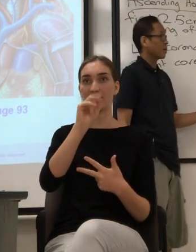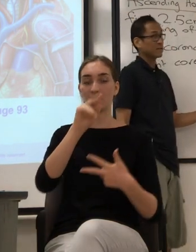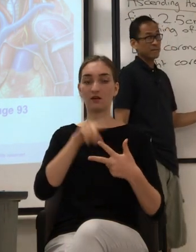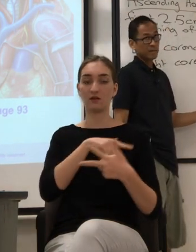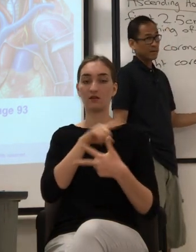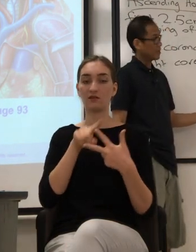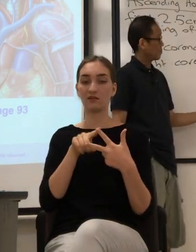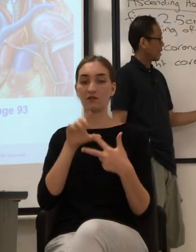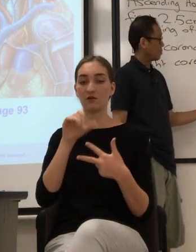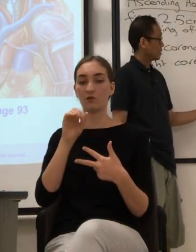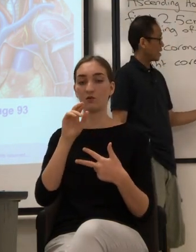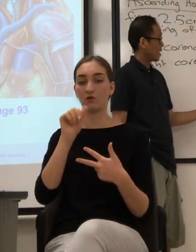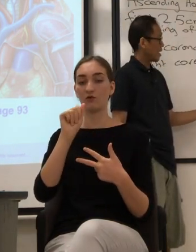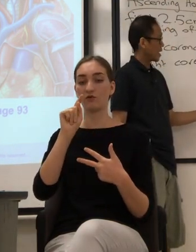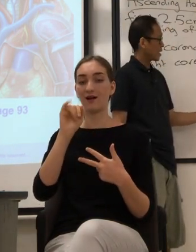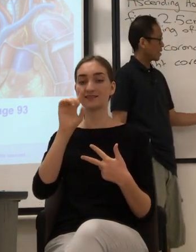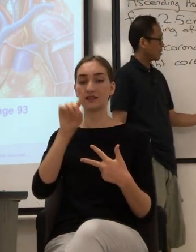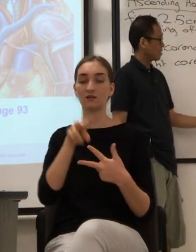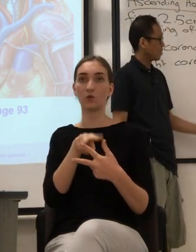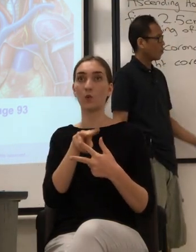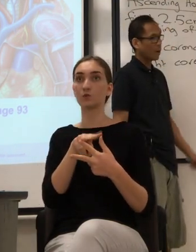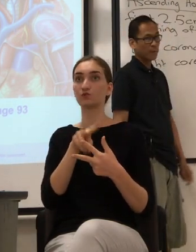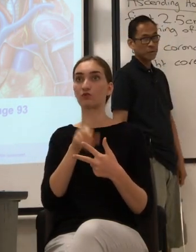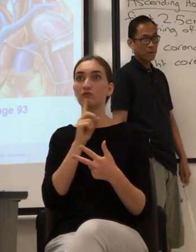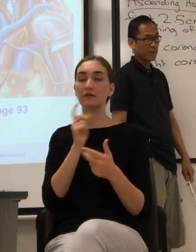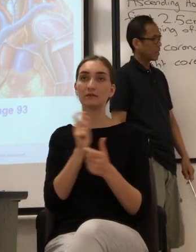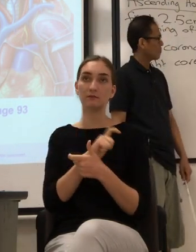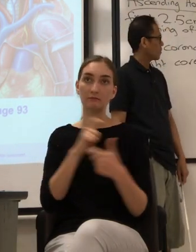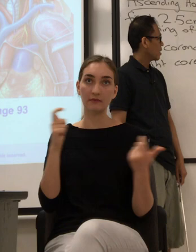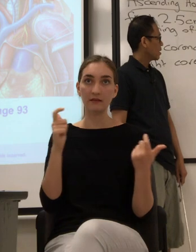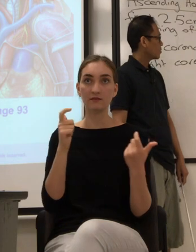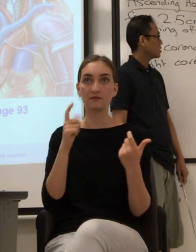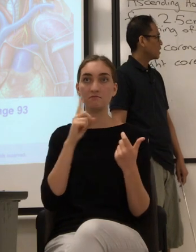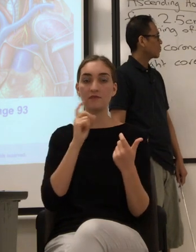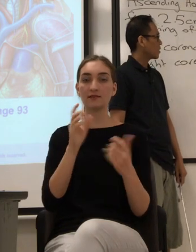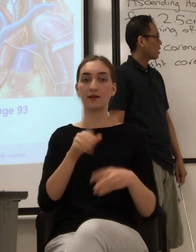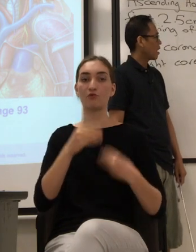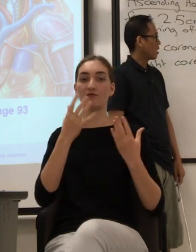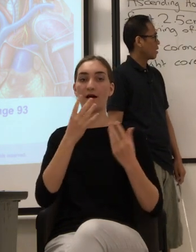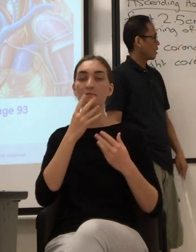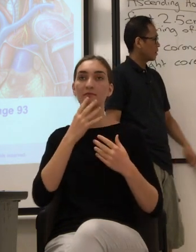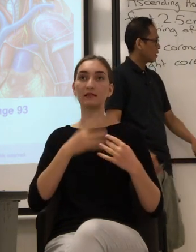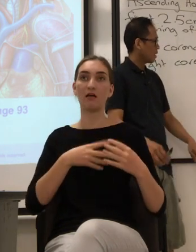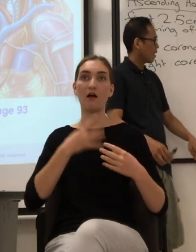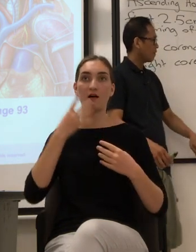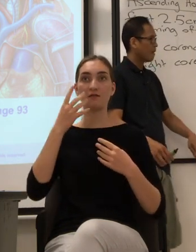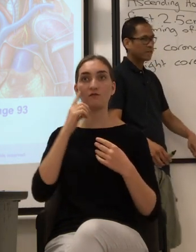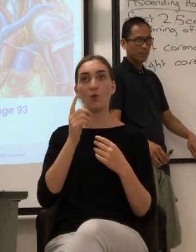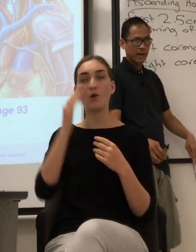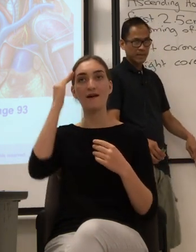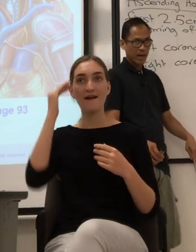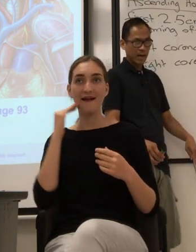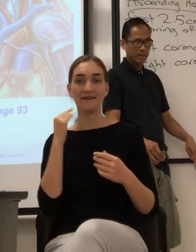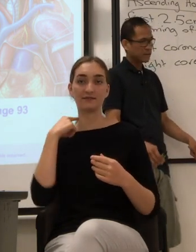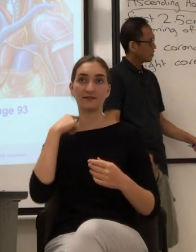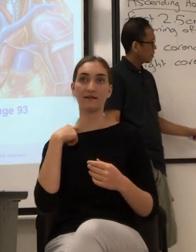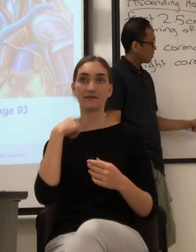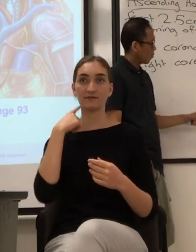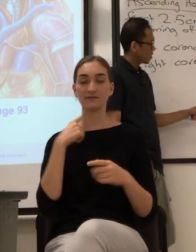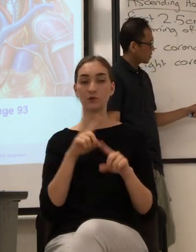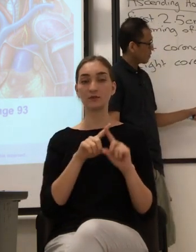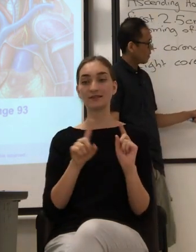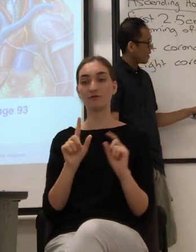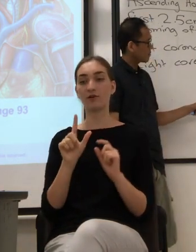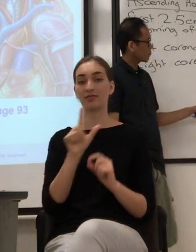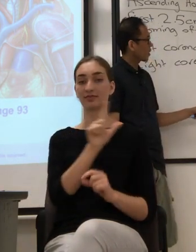those are big ones. They supply blood to head and neck and to the whole upper extremity. So it's different on the left and right sides.